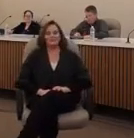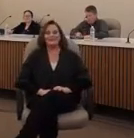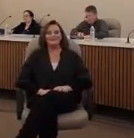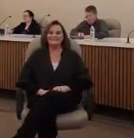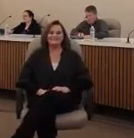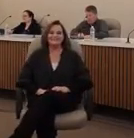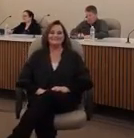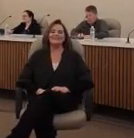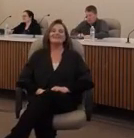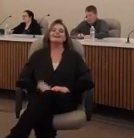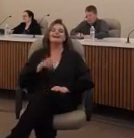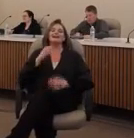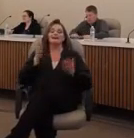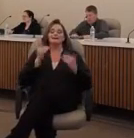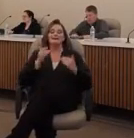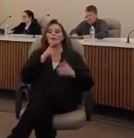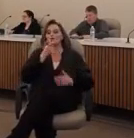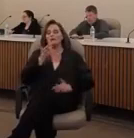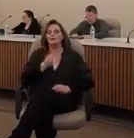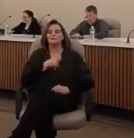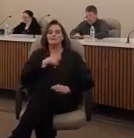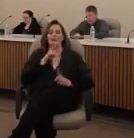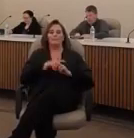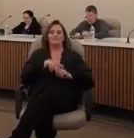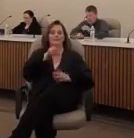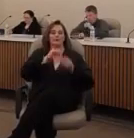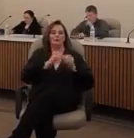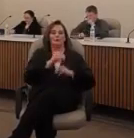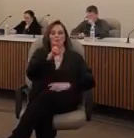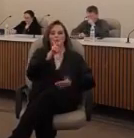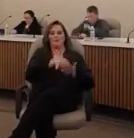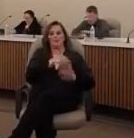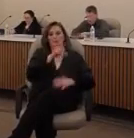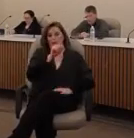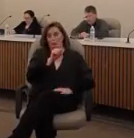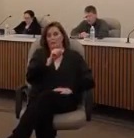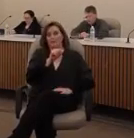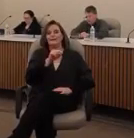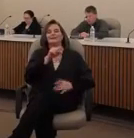So next up, we have application number